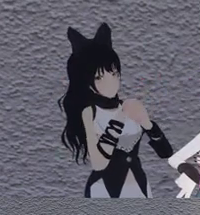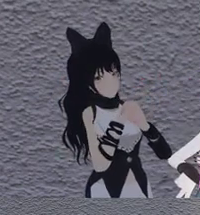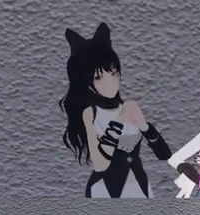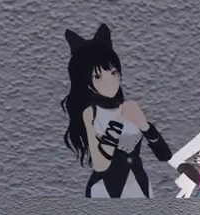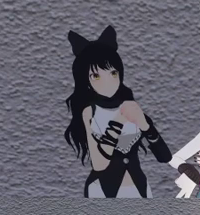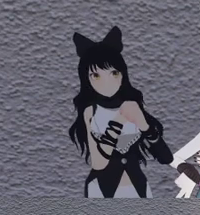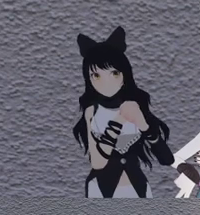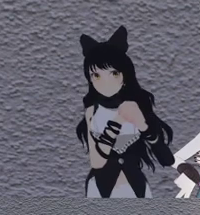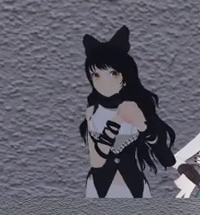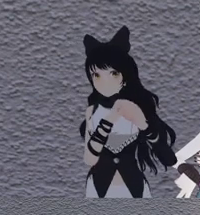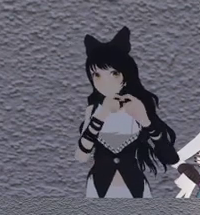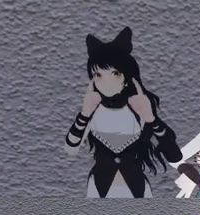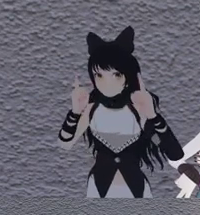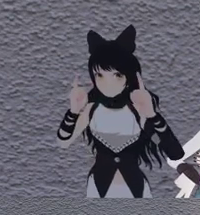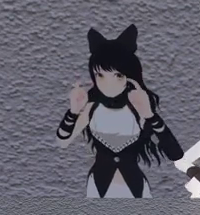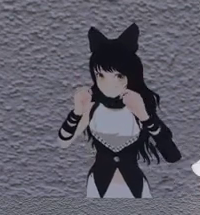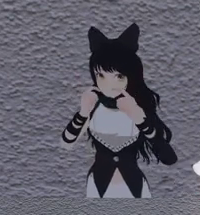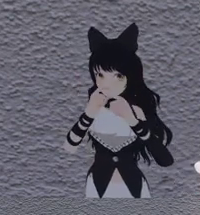Complicated, like this.